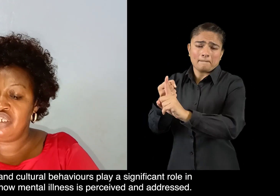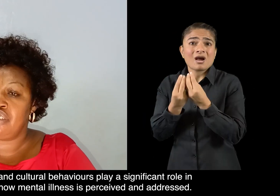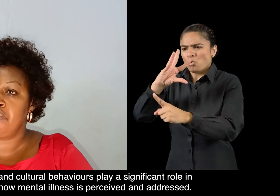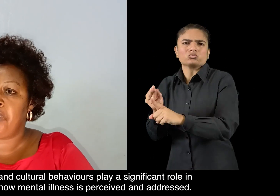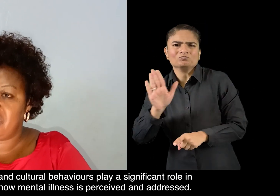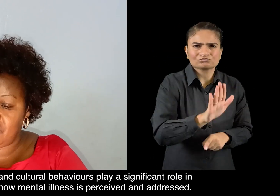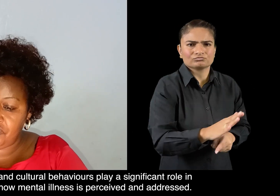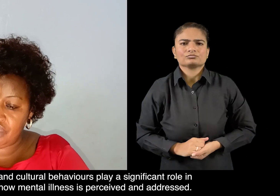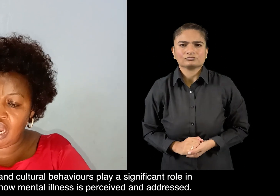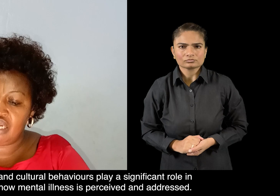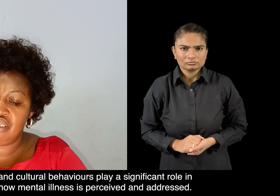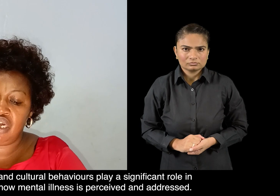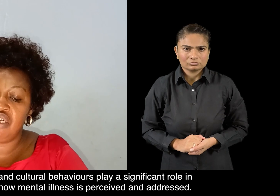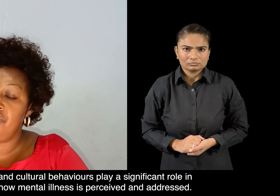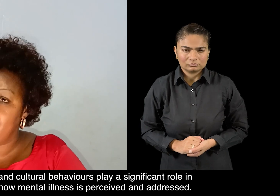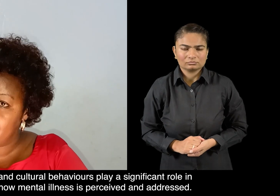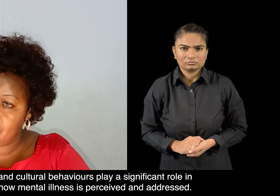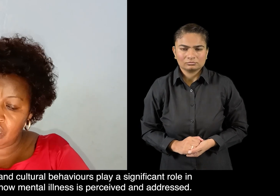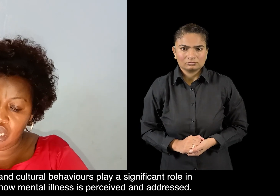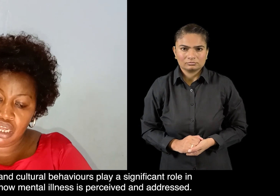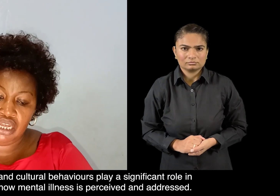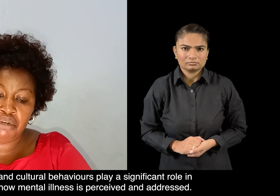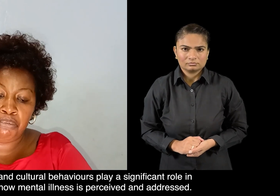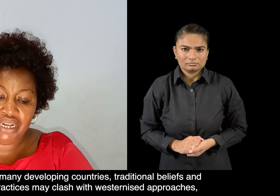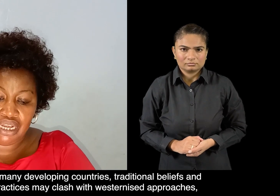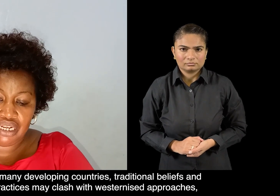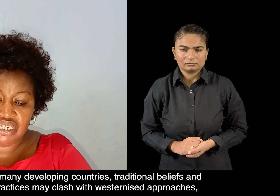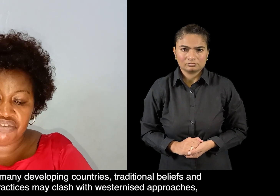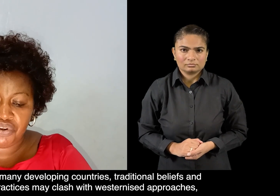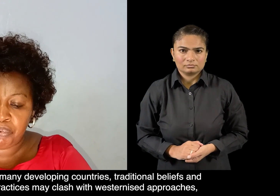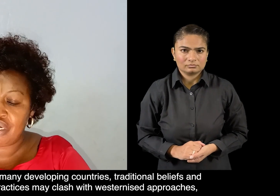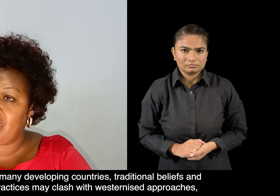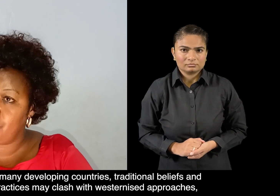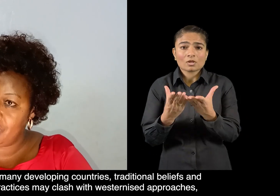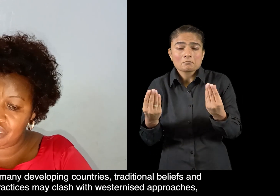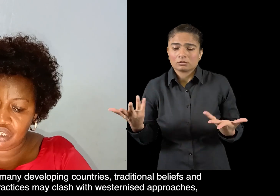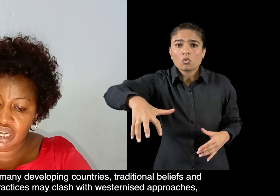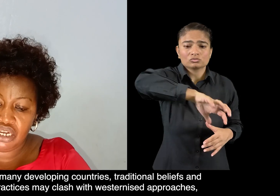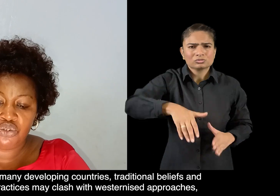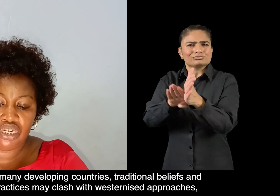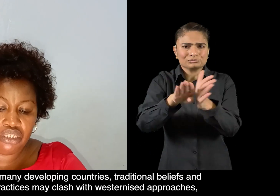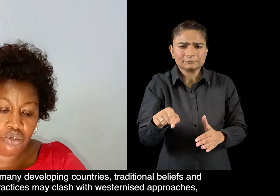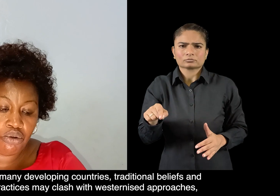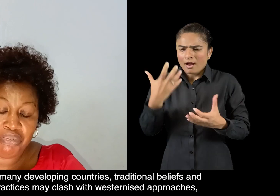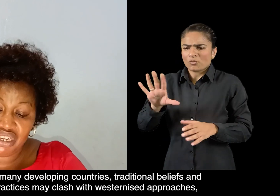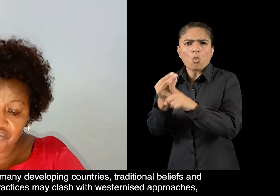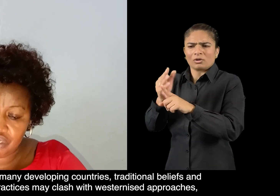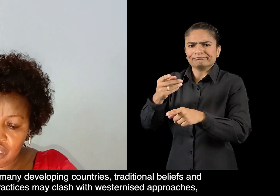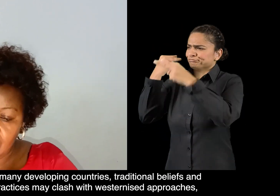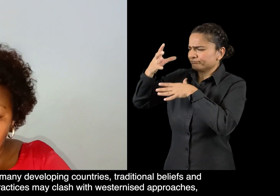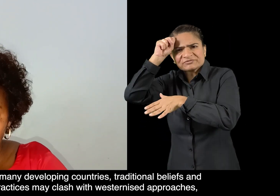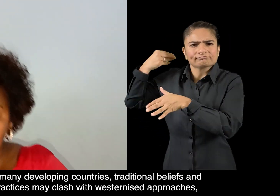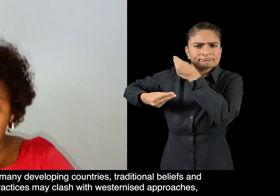Mental illness is perceived and addressed in many developing countries. Traditional